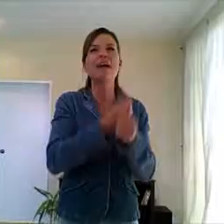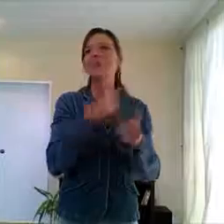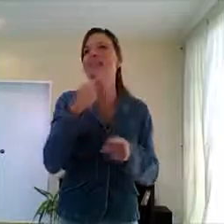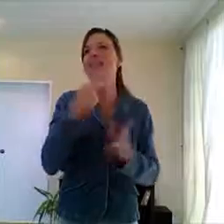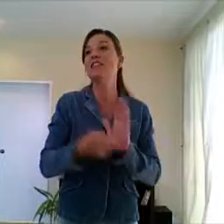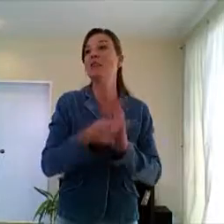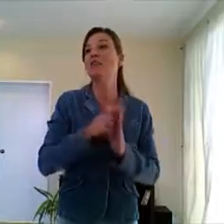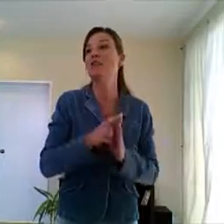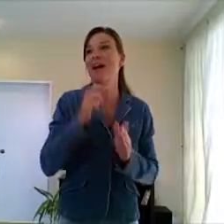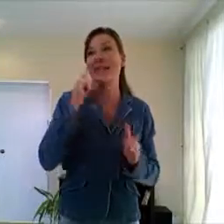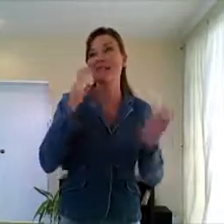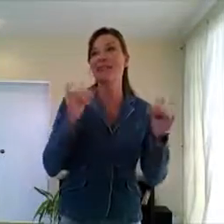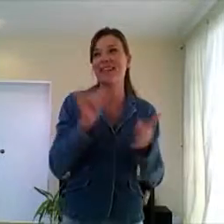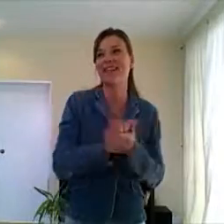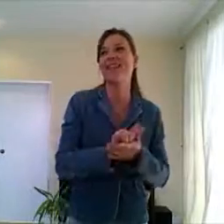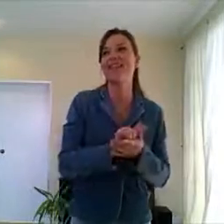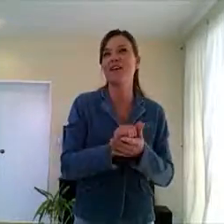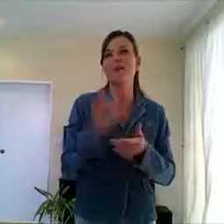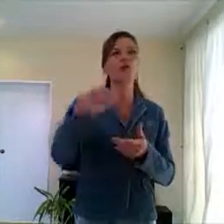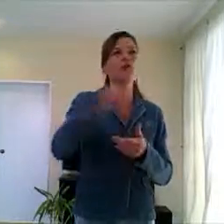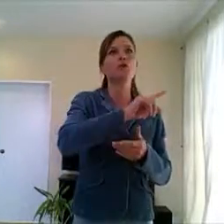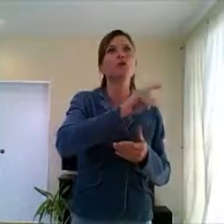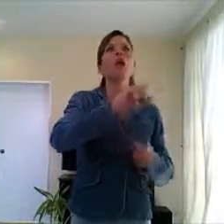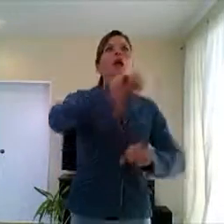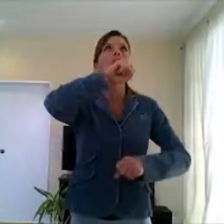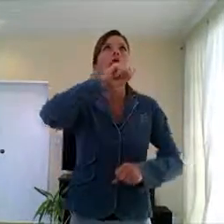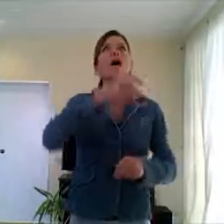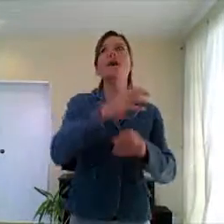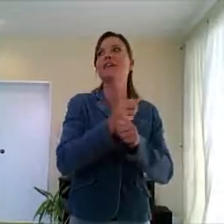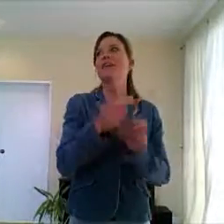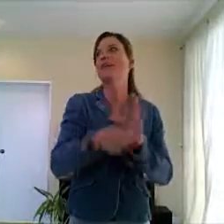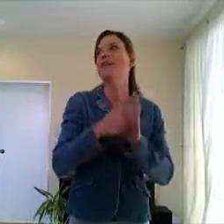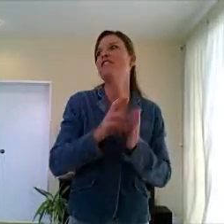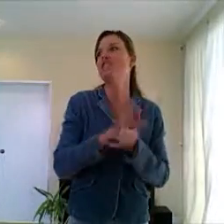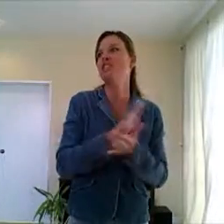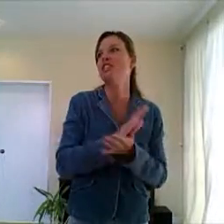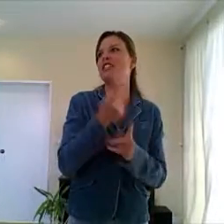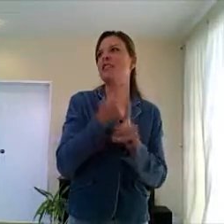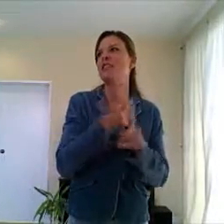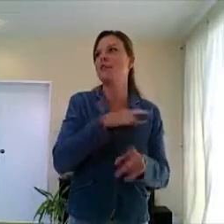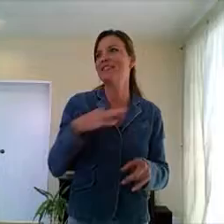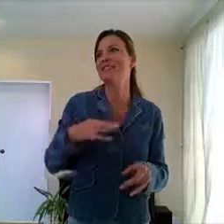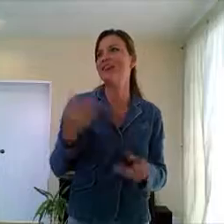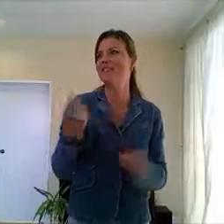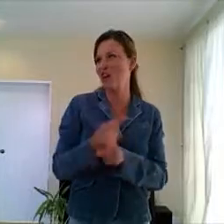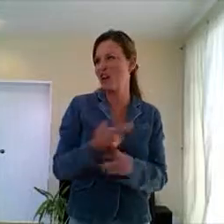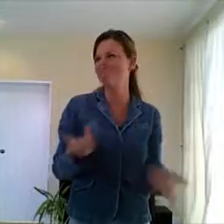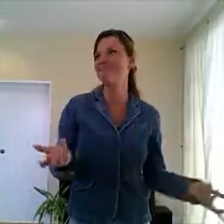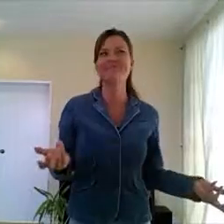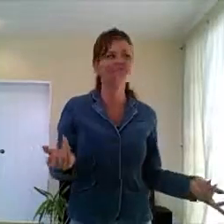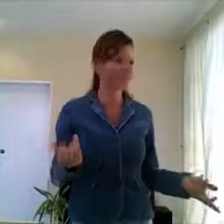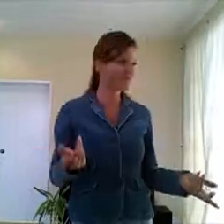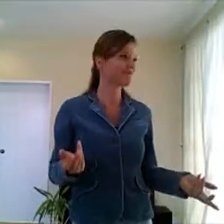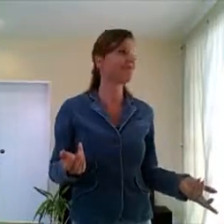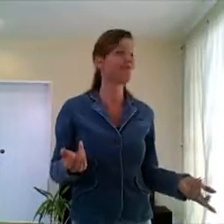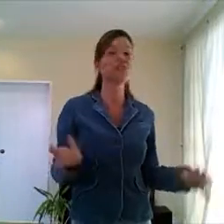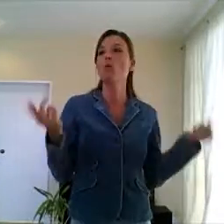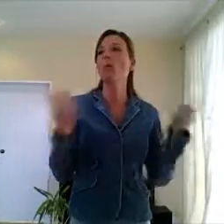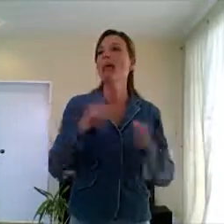That's why students, you guys love getting review sheets from faculty, don't you? Yeah, they're going, yeah. Okay. And then when I asked, what did they do during the